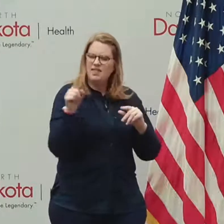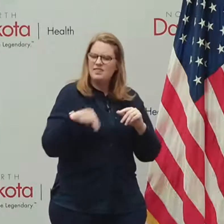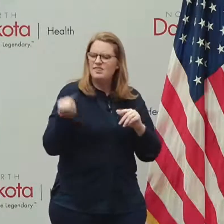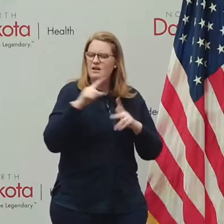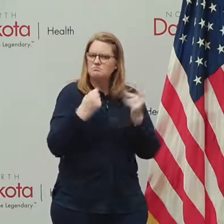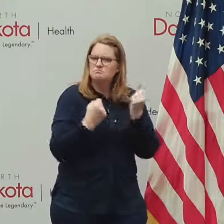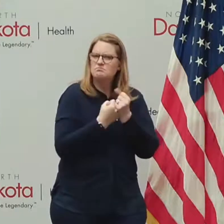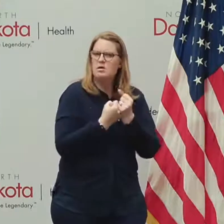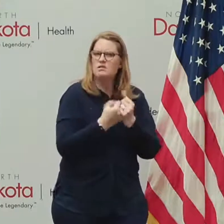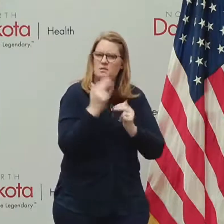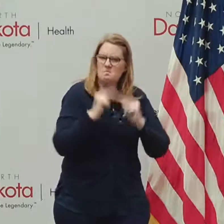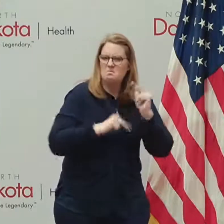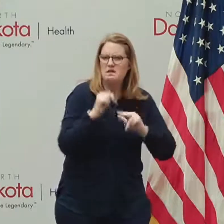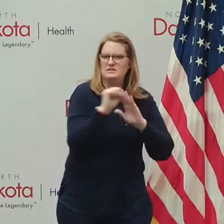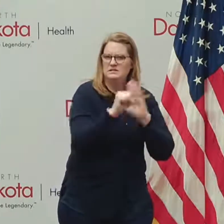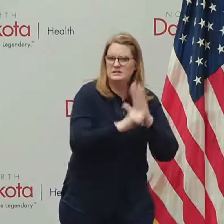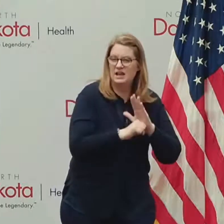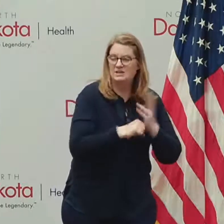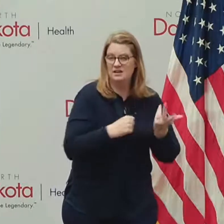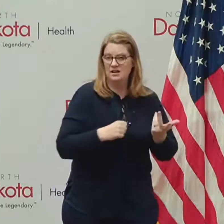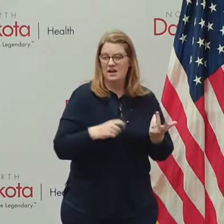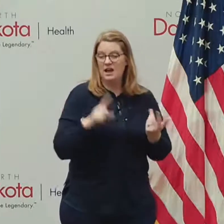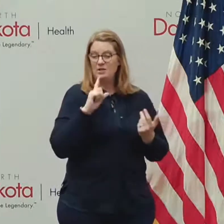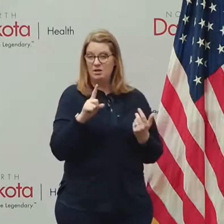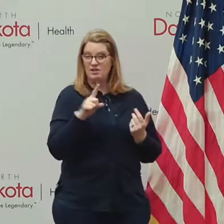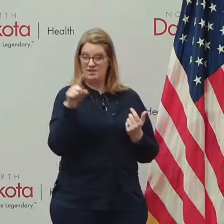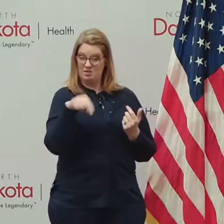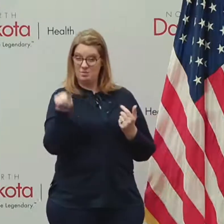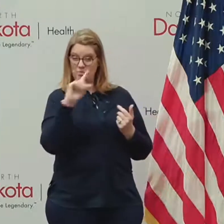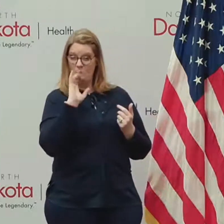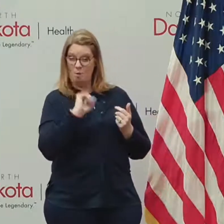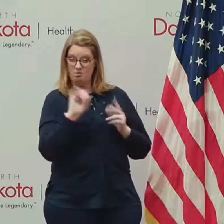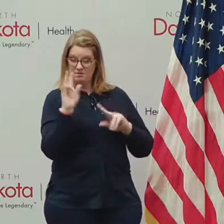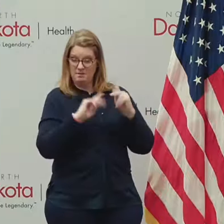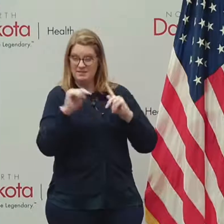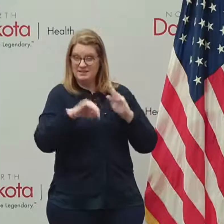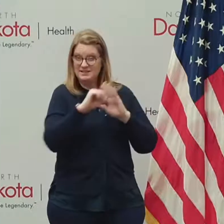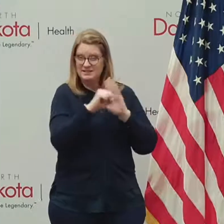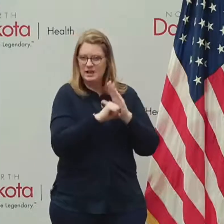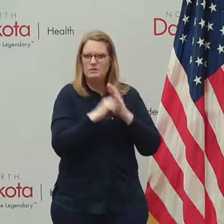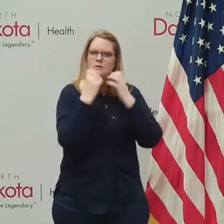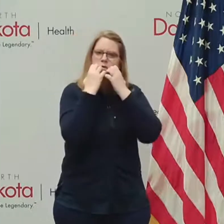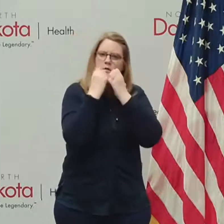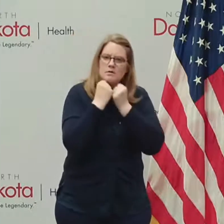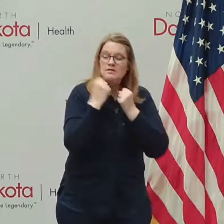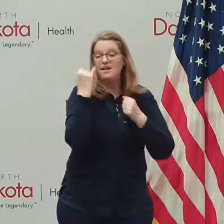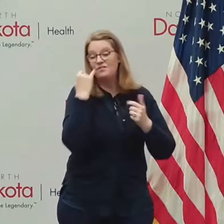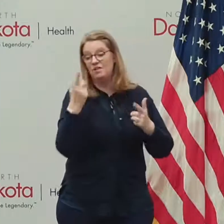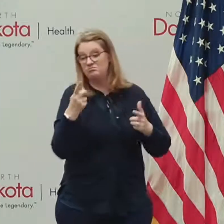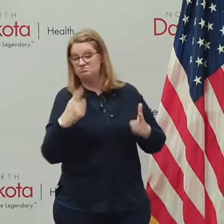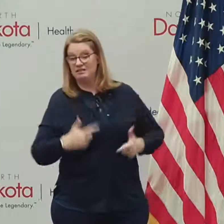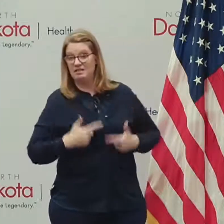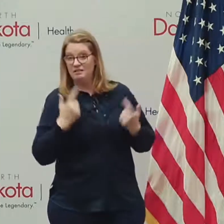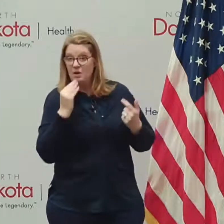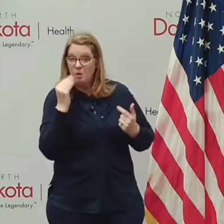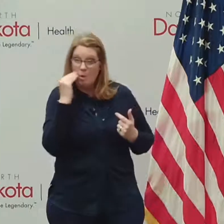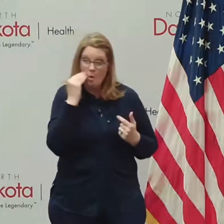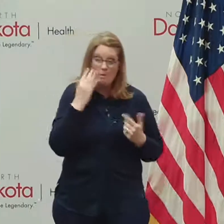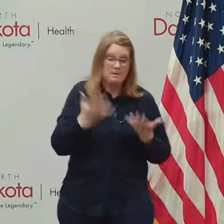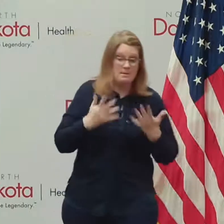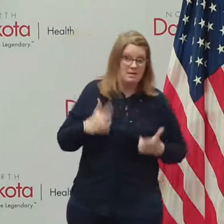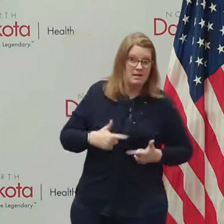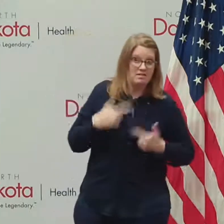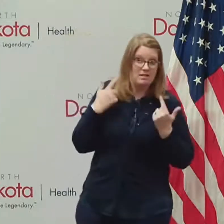those elders in our state are somebody we also, if we care about them, and whether they're living at home or living in a congregate